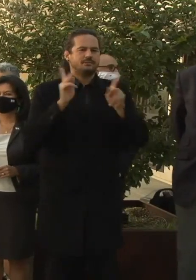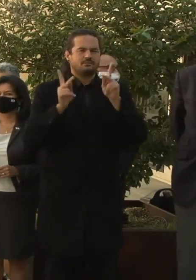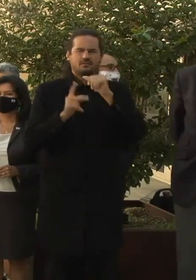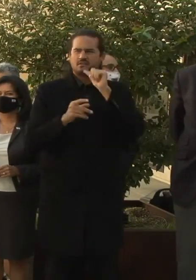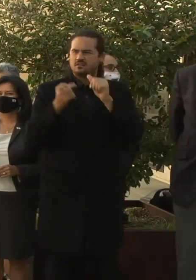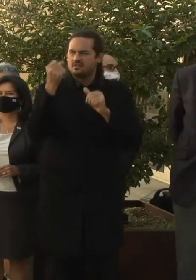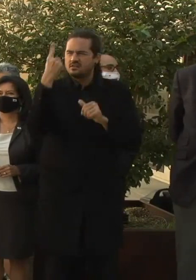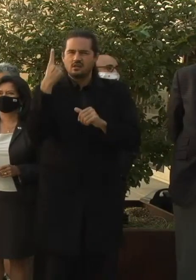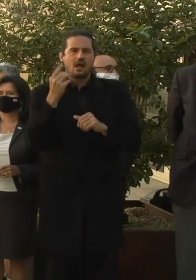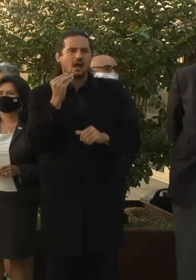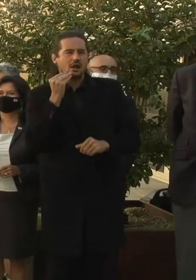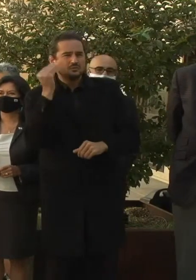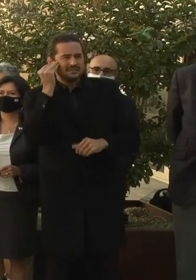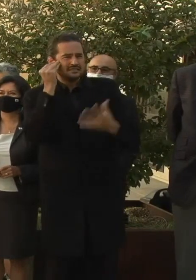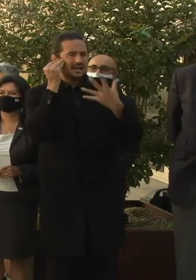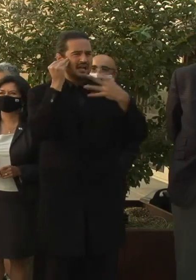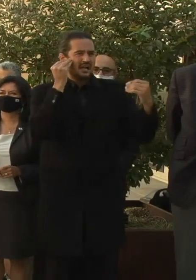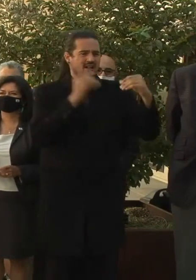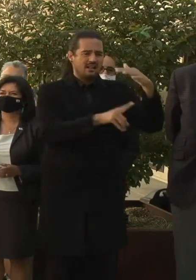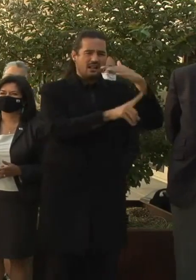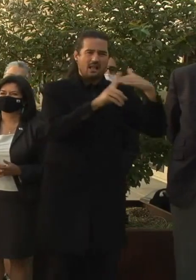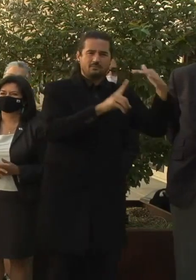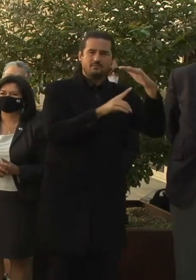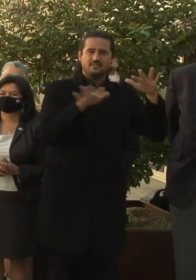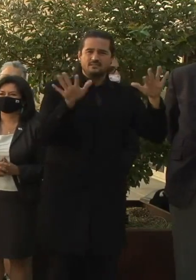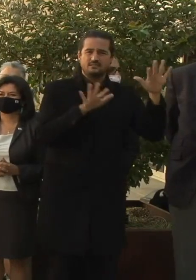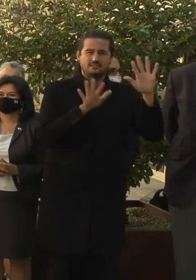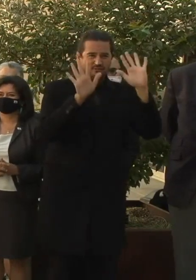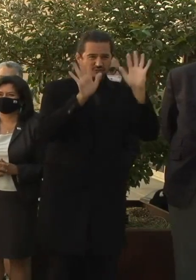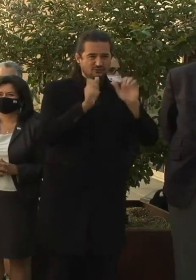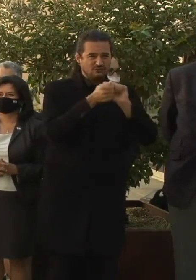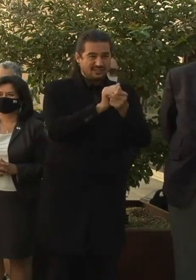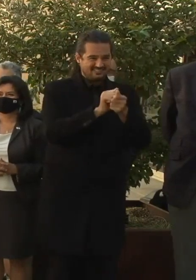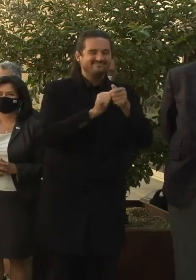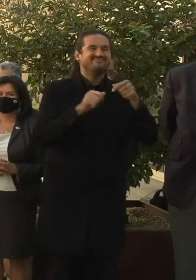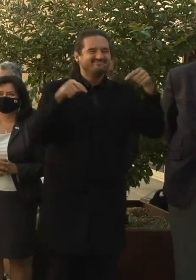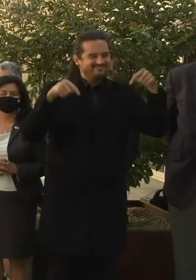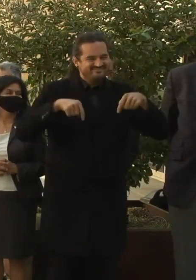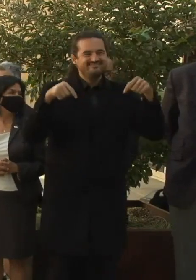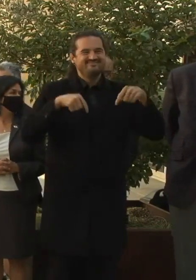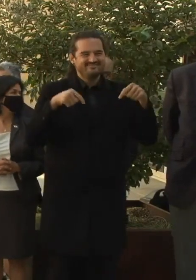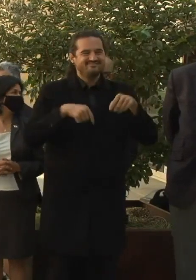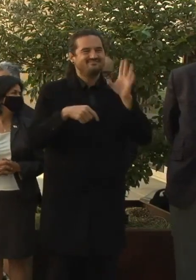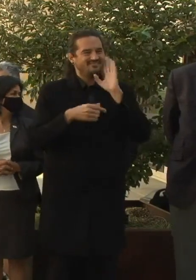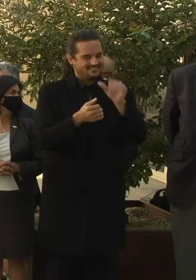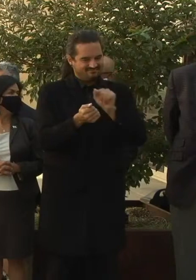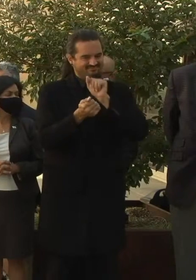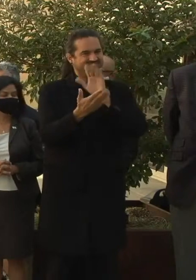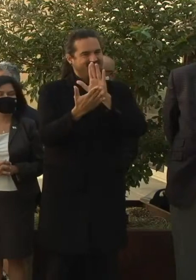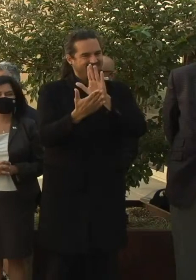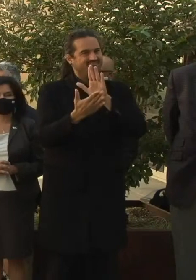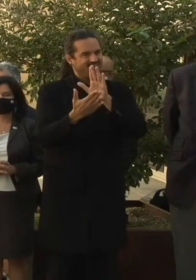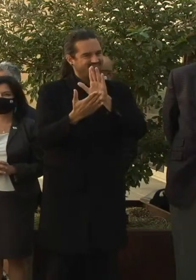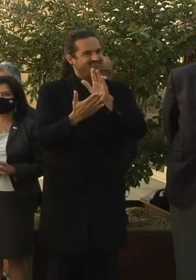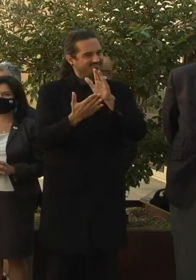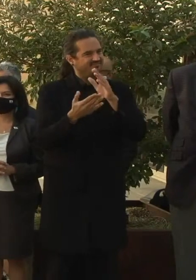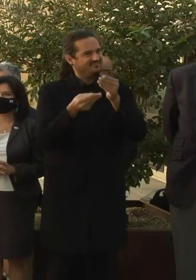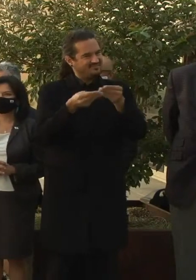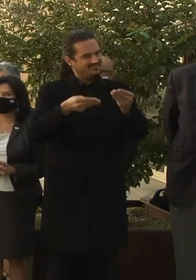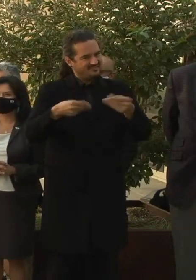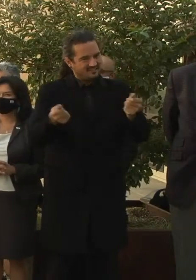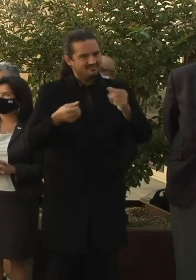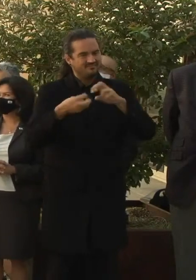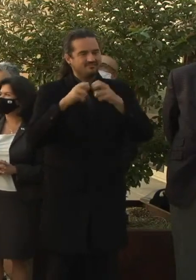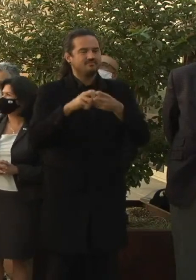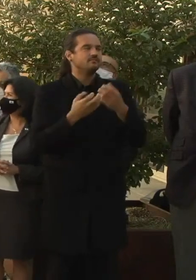real leadership in addressing California's climate crisis. And I want to thank the governor for his recognition of that, and all of my colleagues